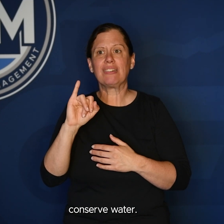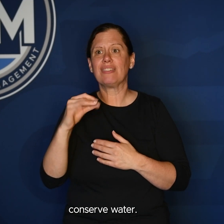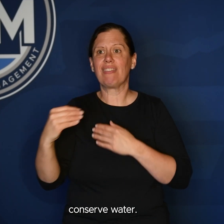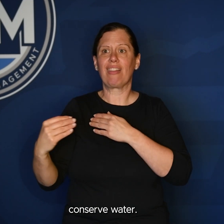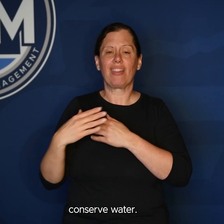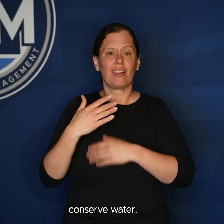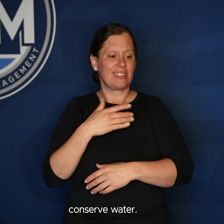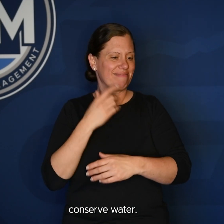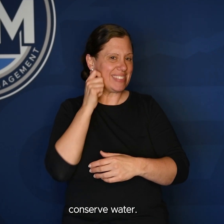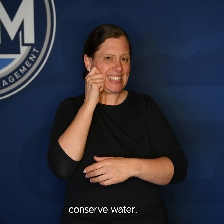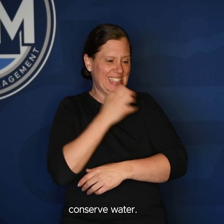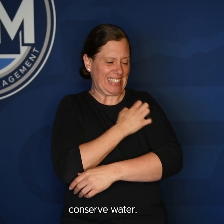water.